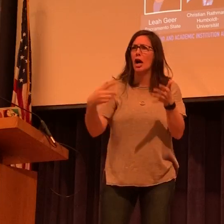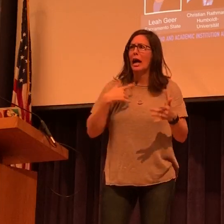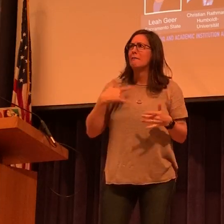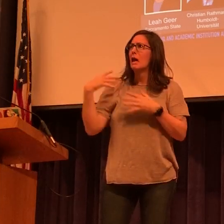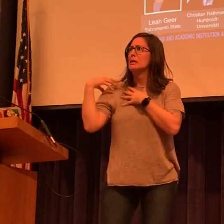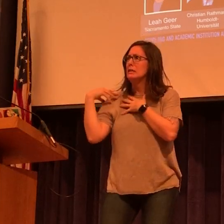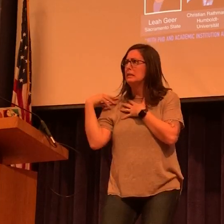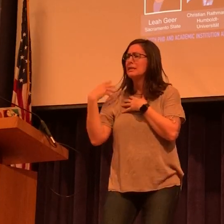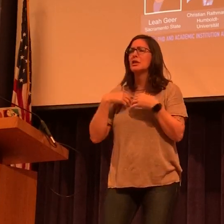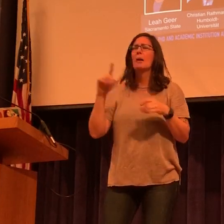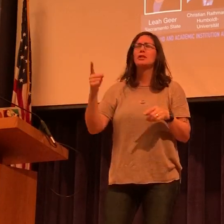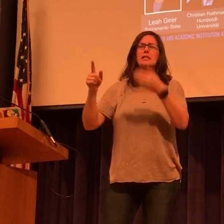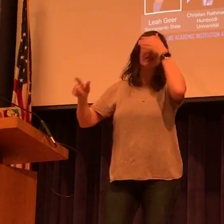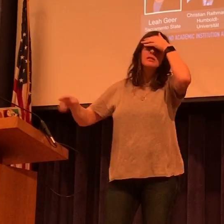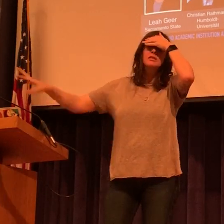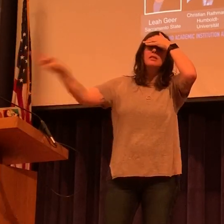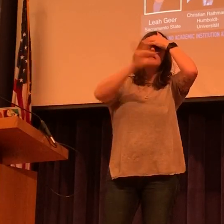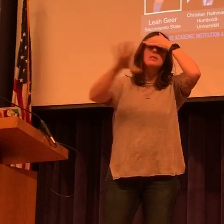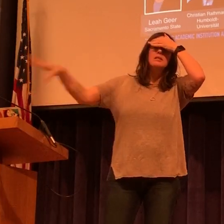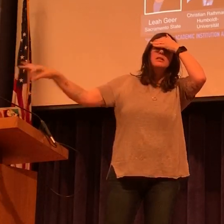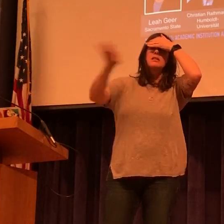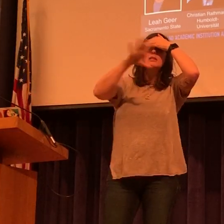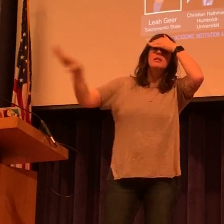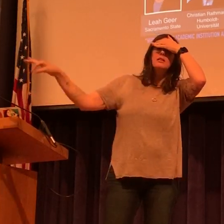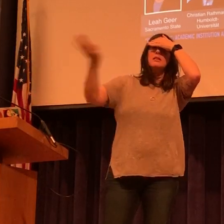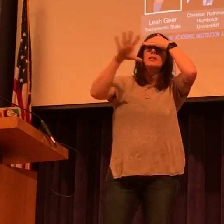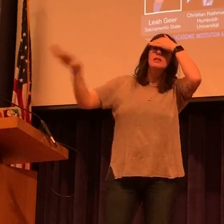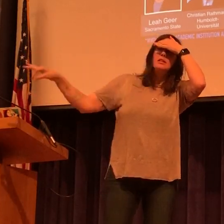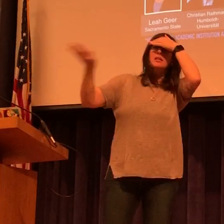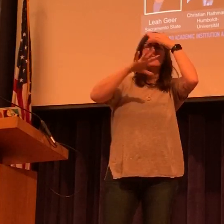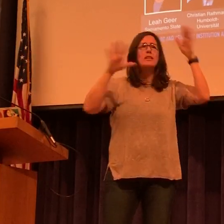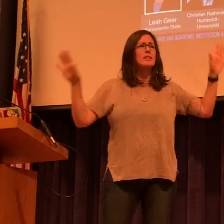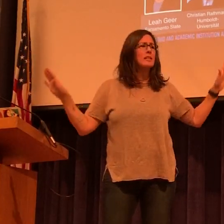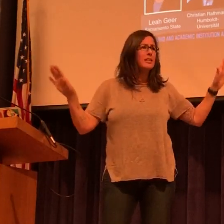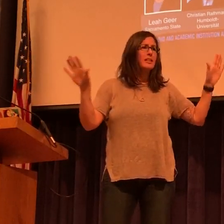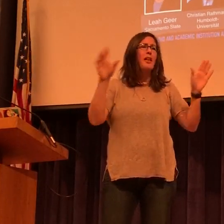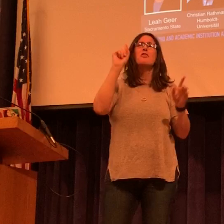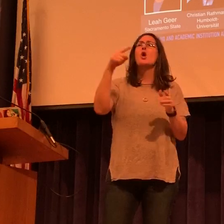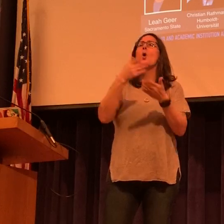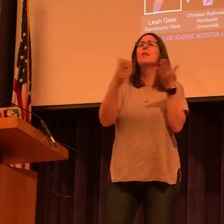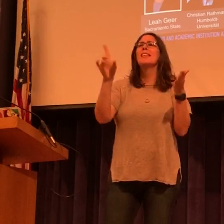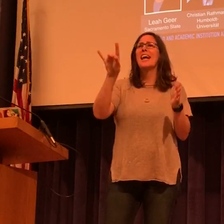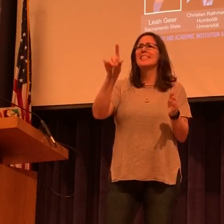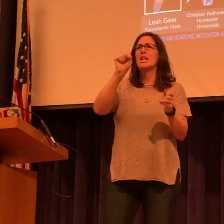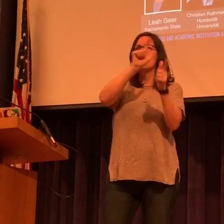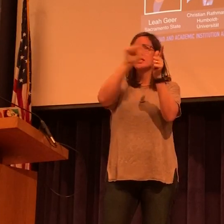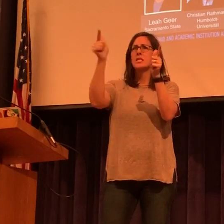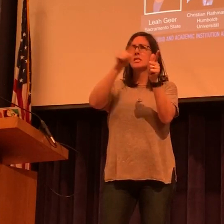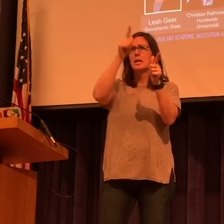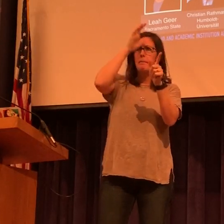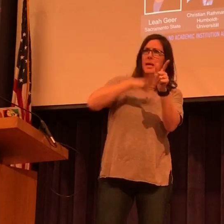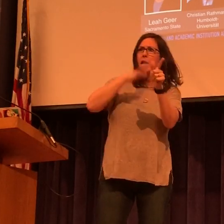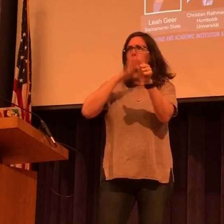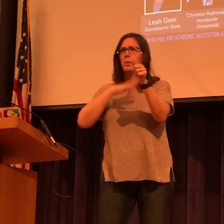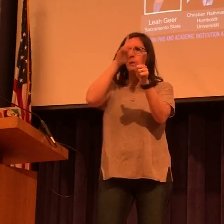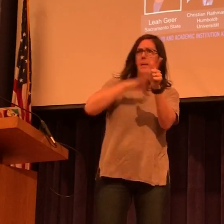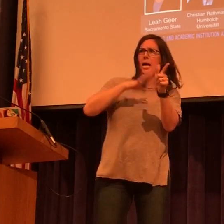I thought about who to put on the slide, it was really overwhelming. So I picked them at random. The only thing I did was try